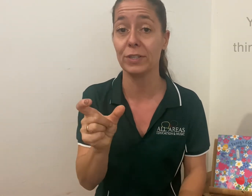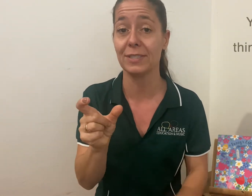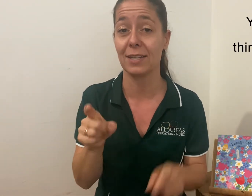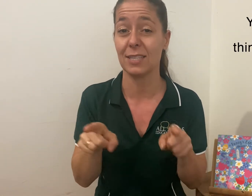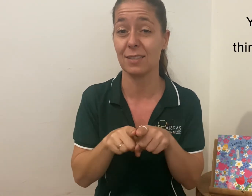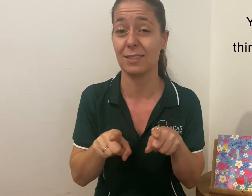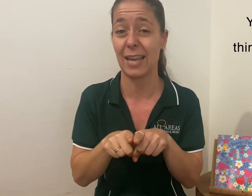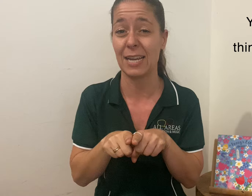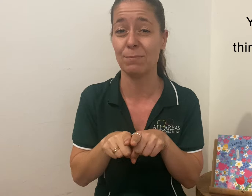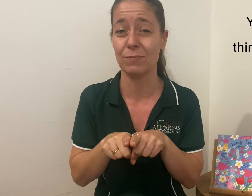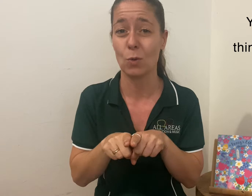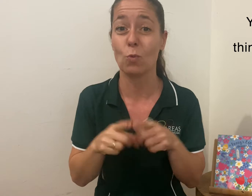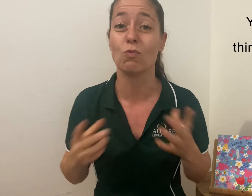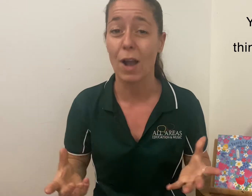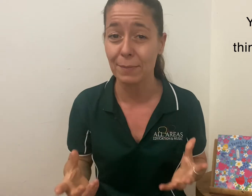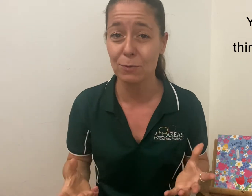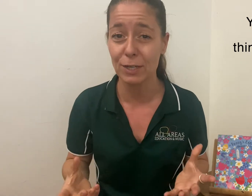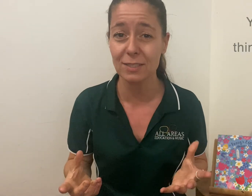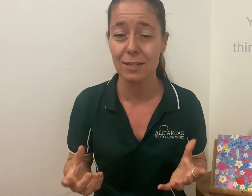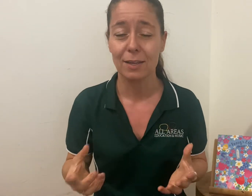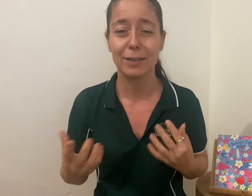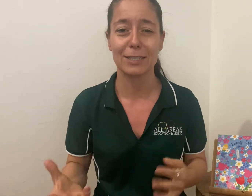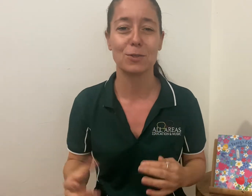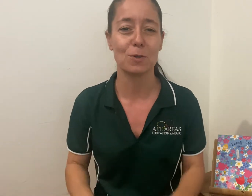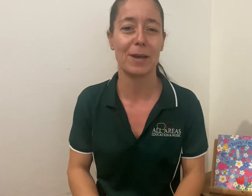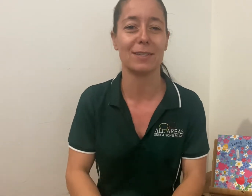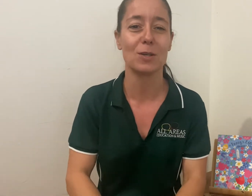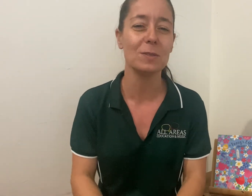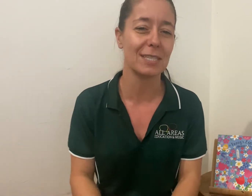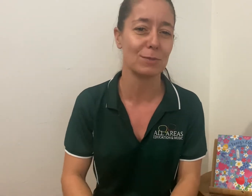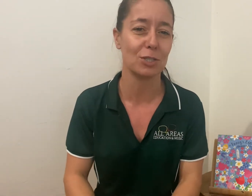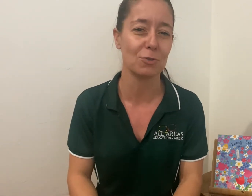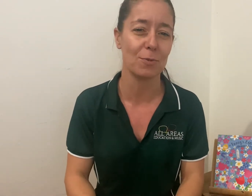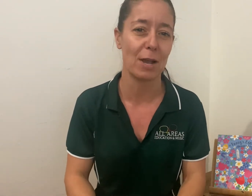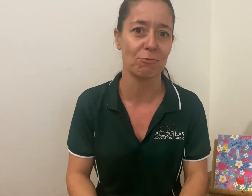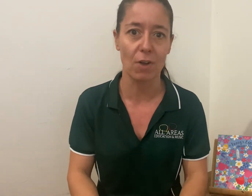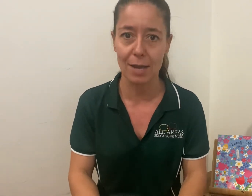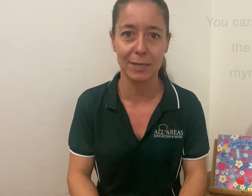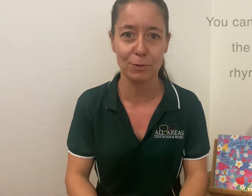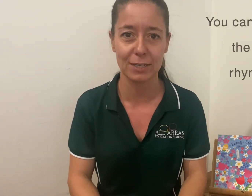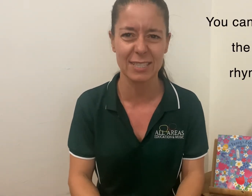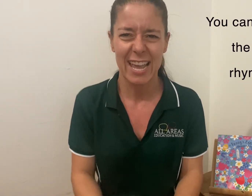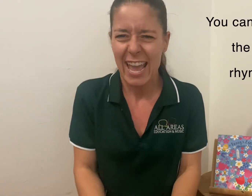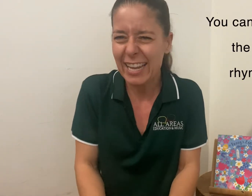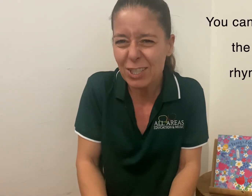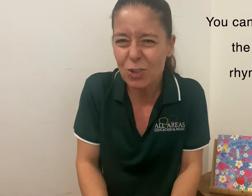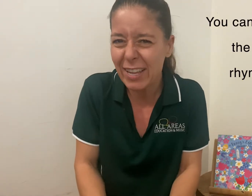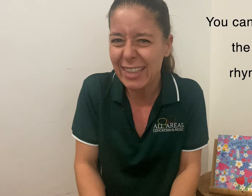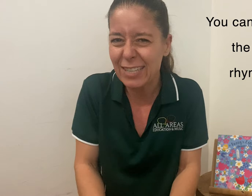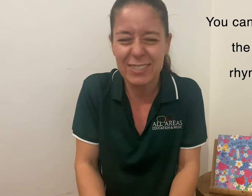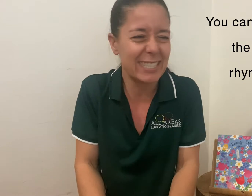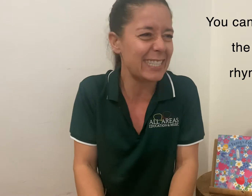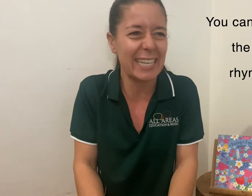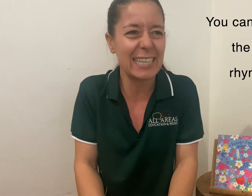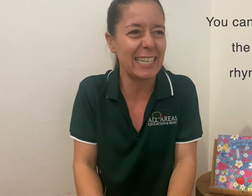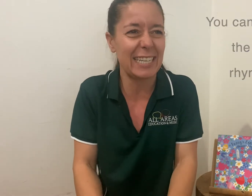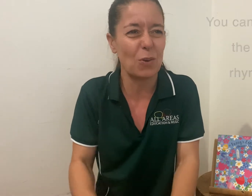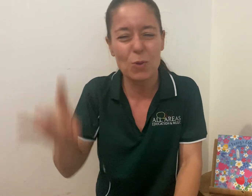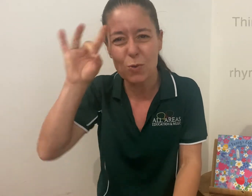that sound the same, rhyming words. You get to talk about this concept to children about rhyming words, and you try and think of silly or